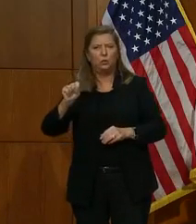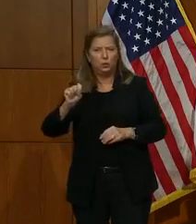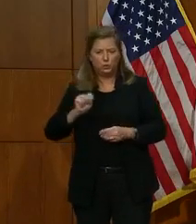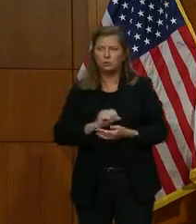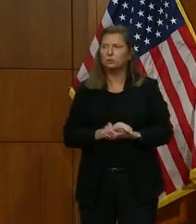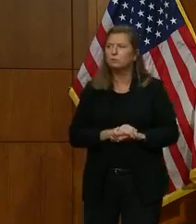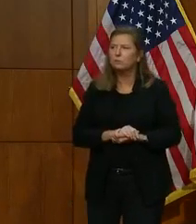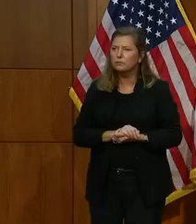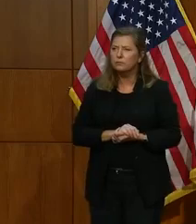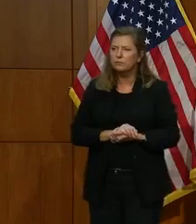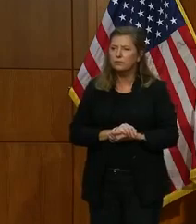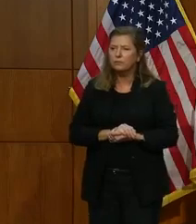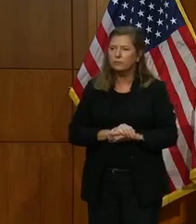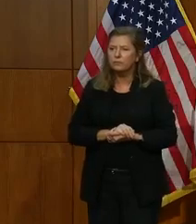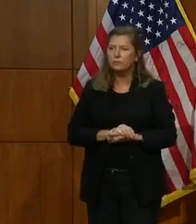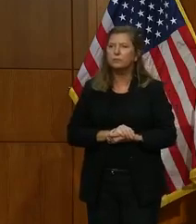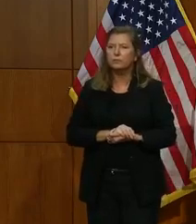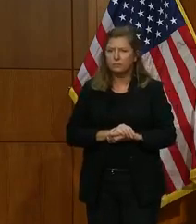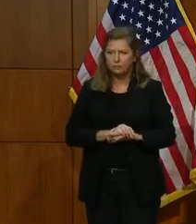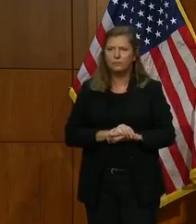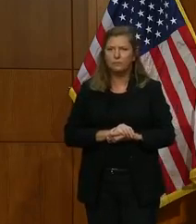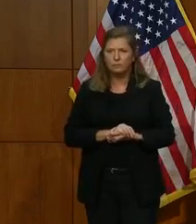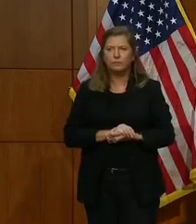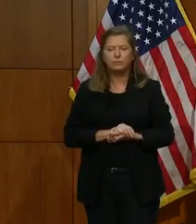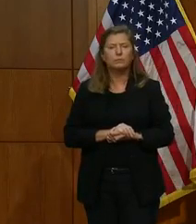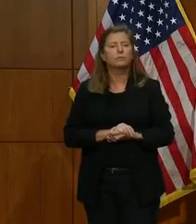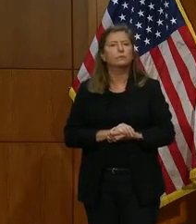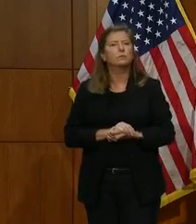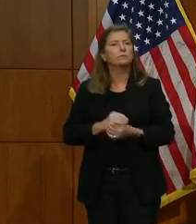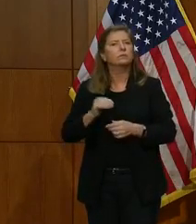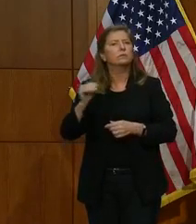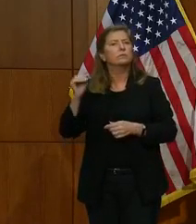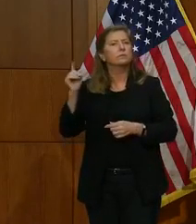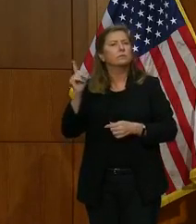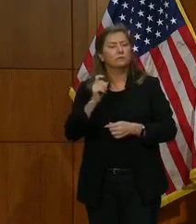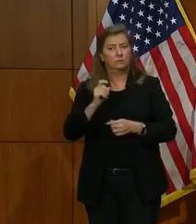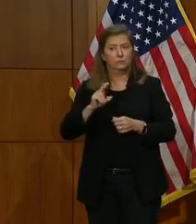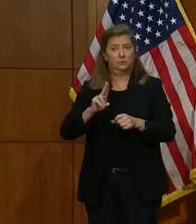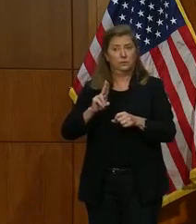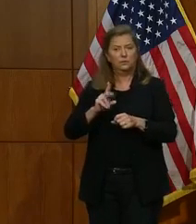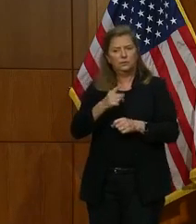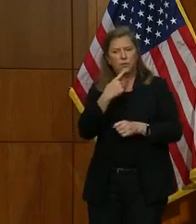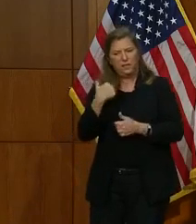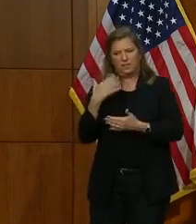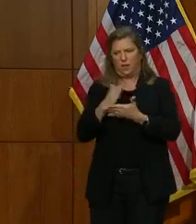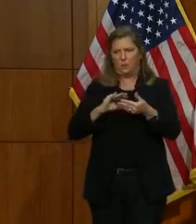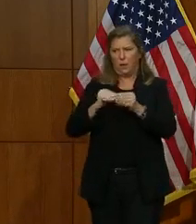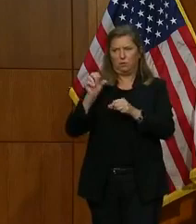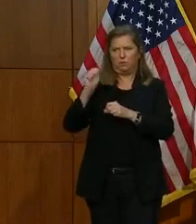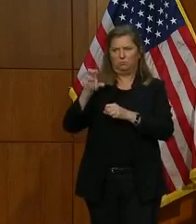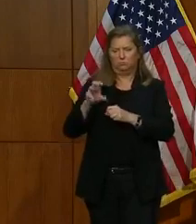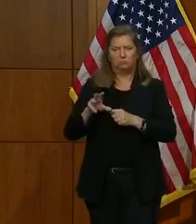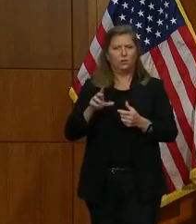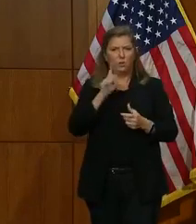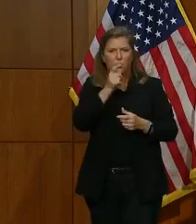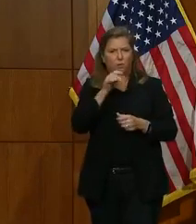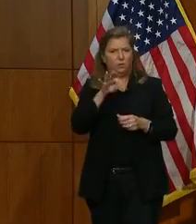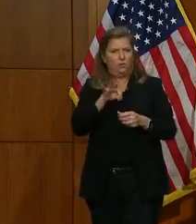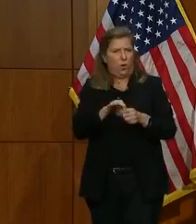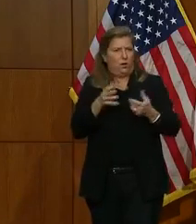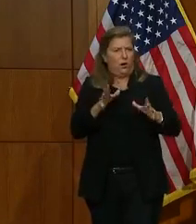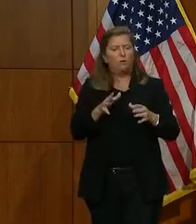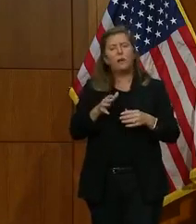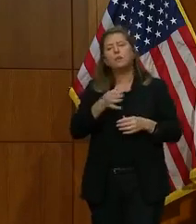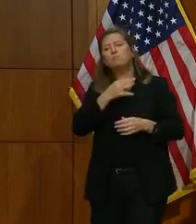Hi there. Yes, I wanted to ask a question about, you mentioned the early voting numbers earlier. Speaking so far today,